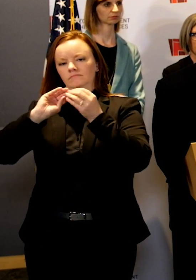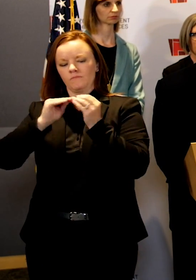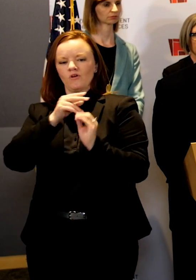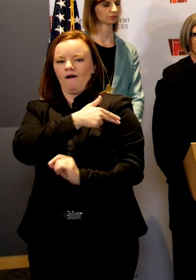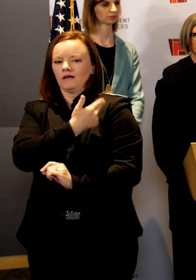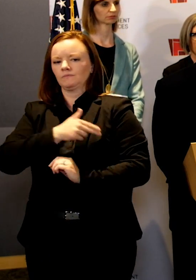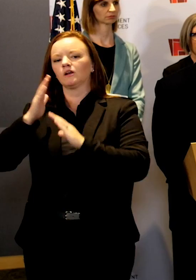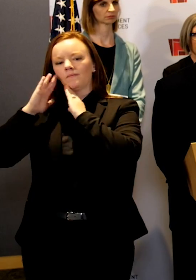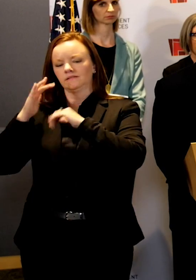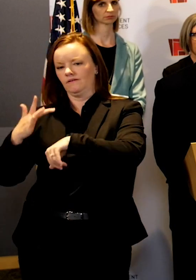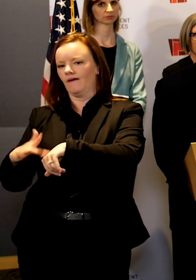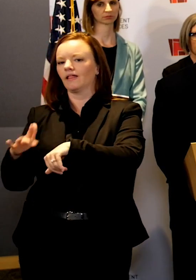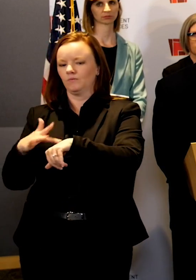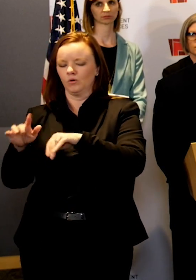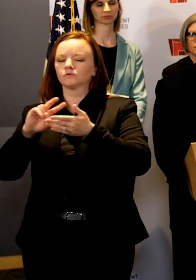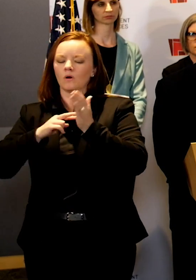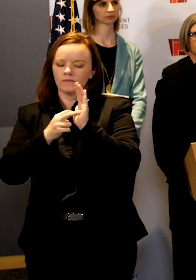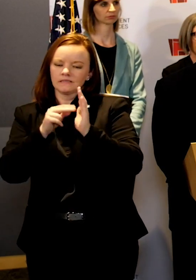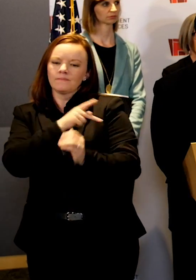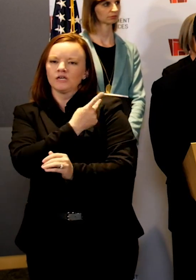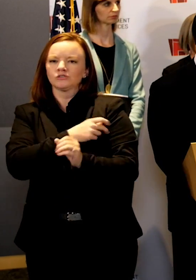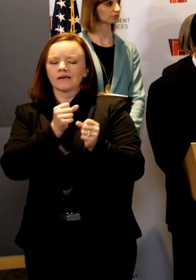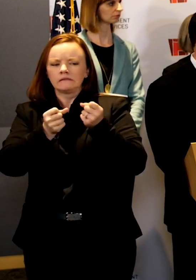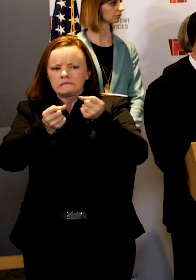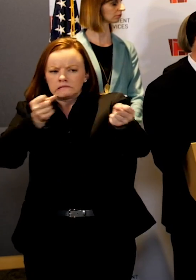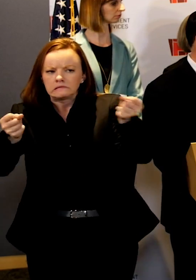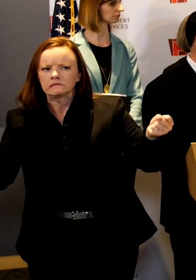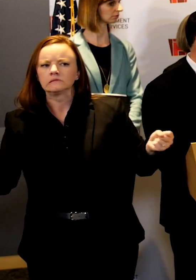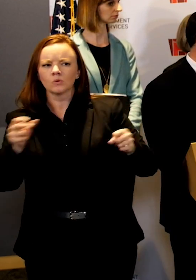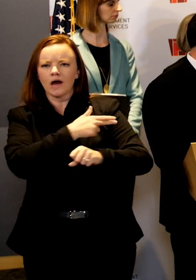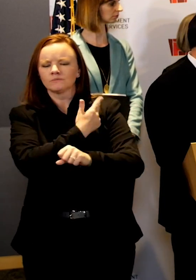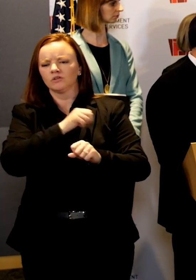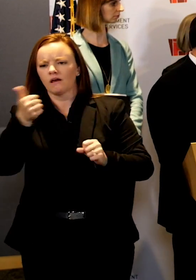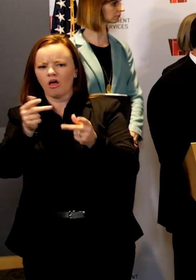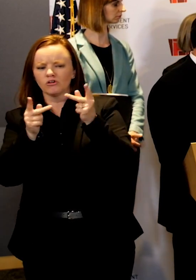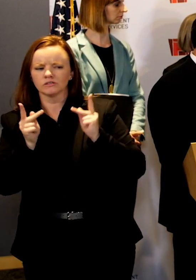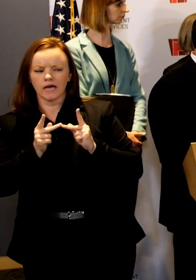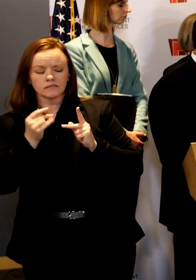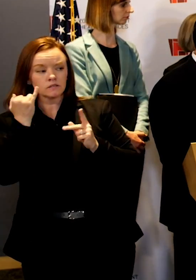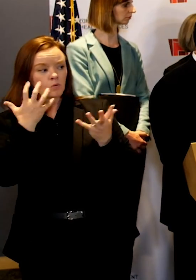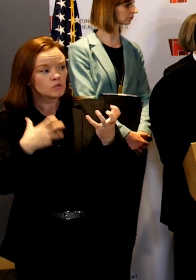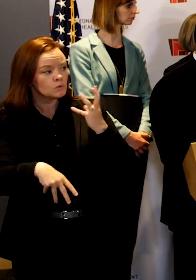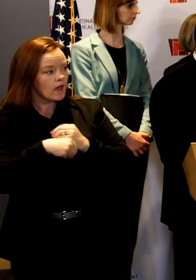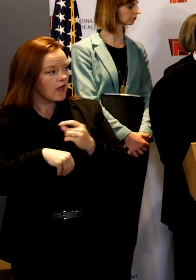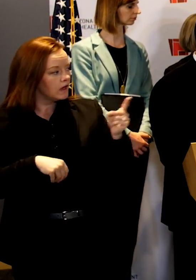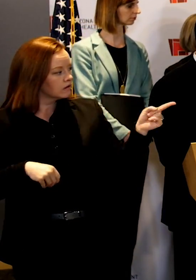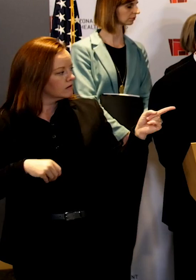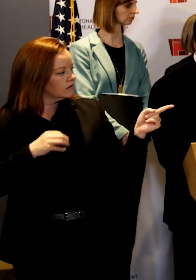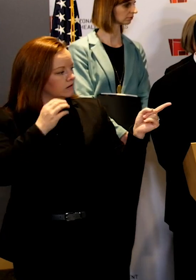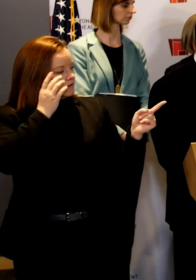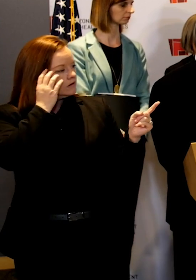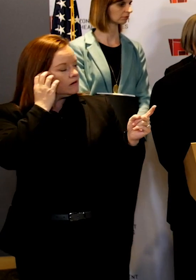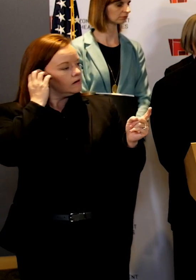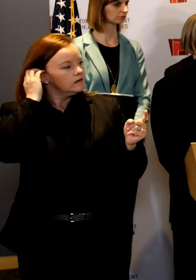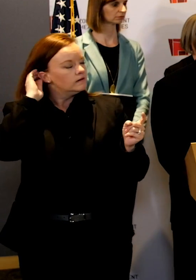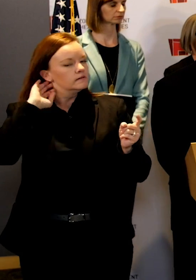we can get patients into alternate sites as needed. Was there anything else, Dr. Bessel?